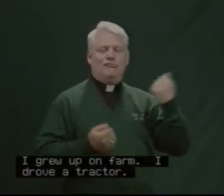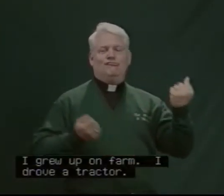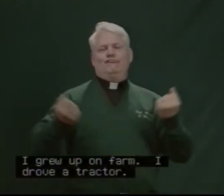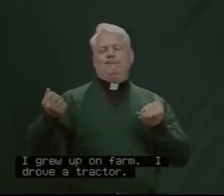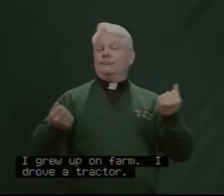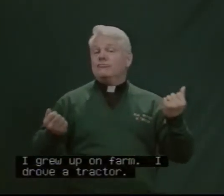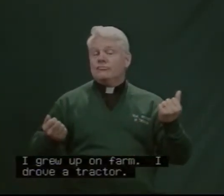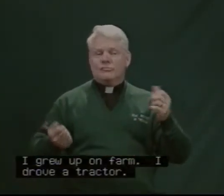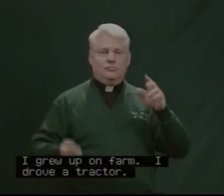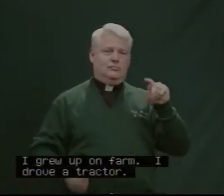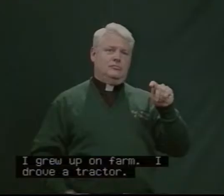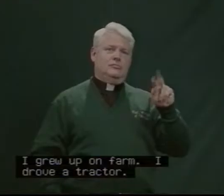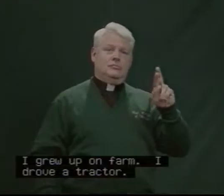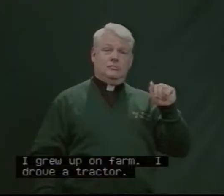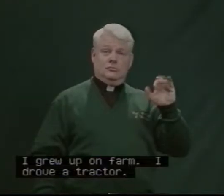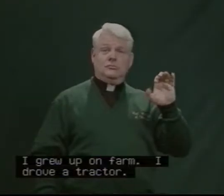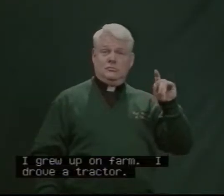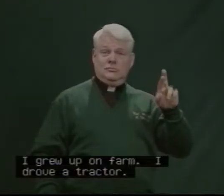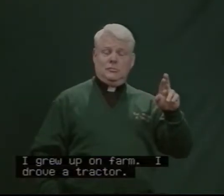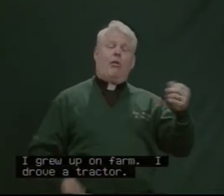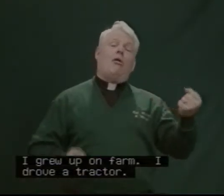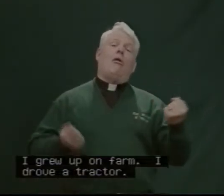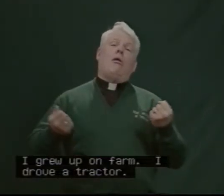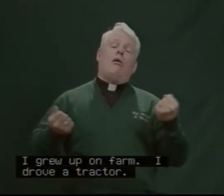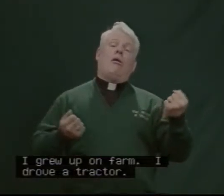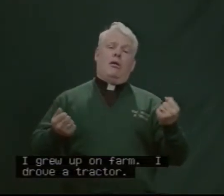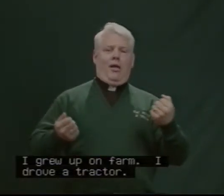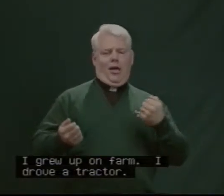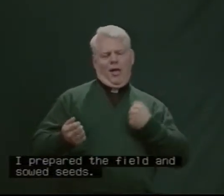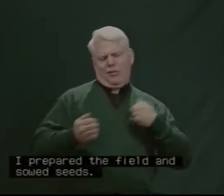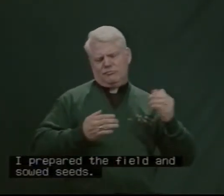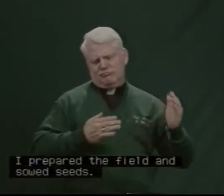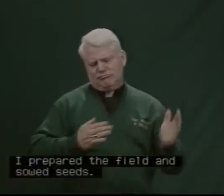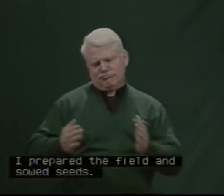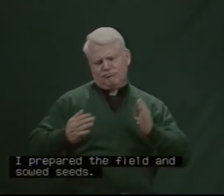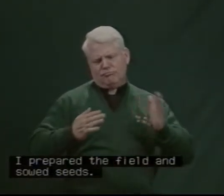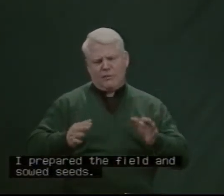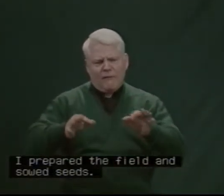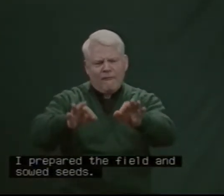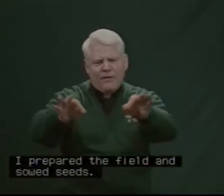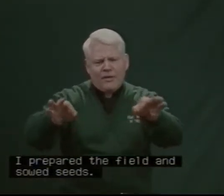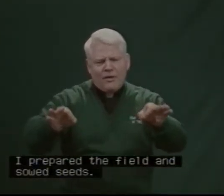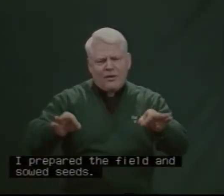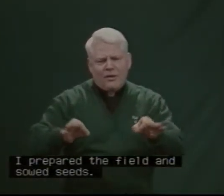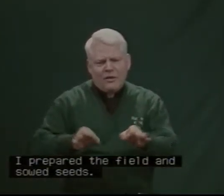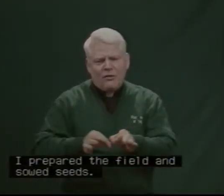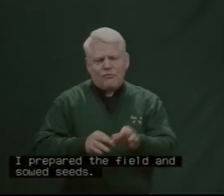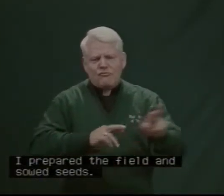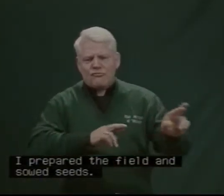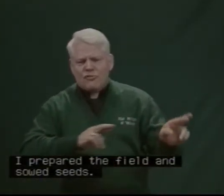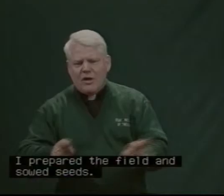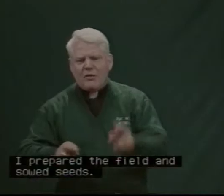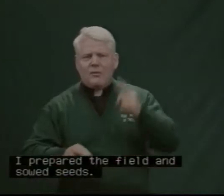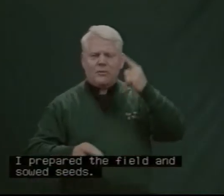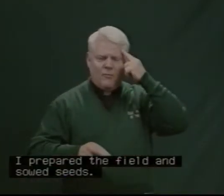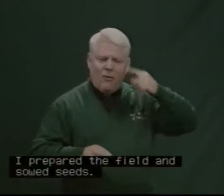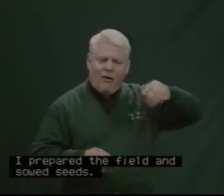I grew up on a farm. I drove a tractor. I prepared the field and sowed seeds.